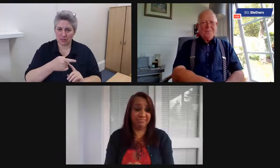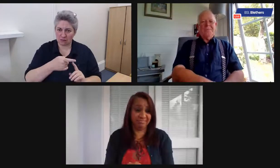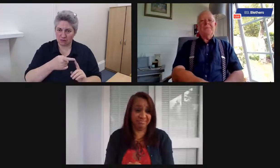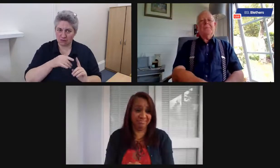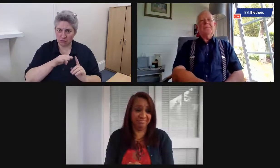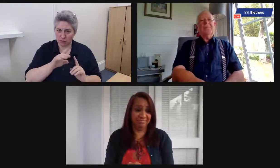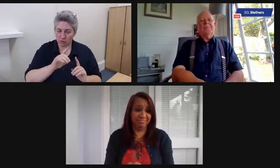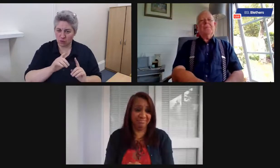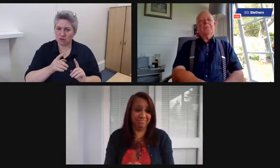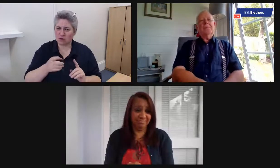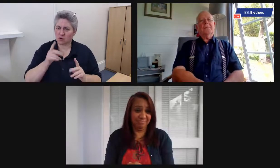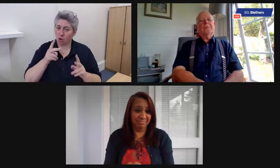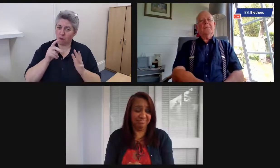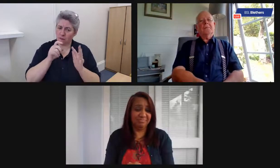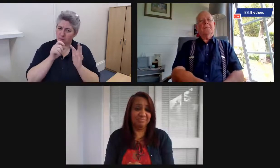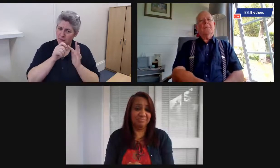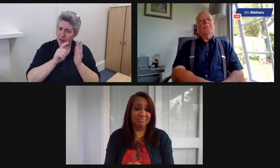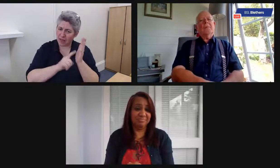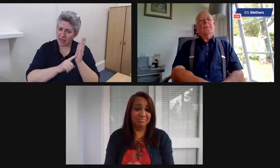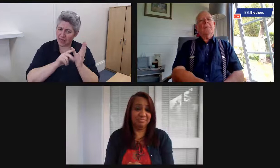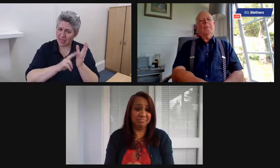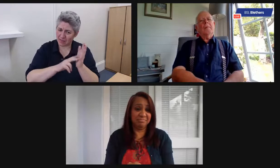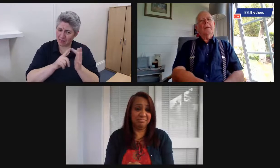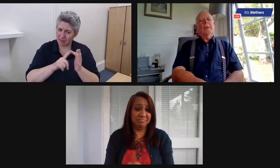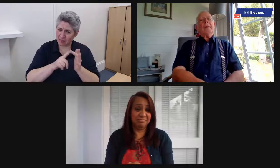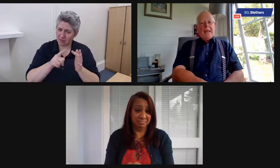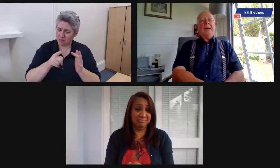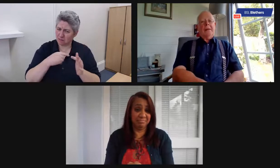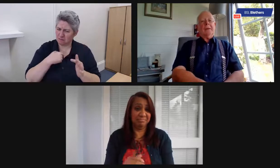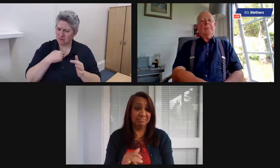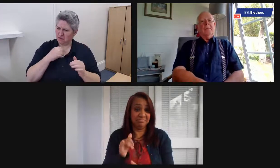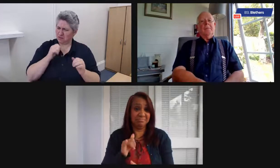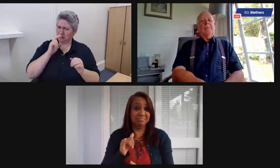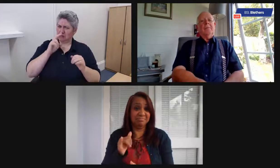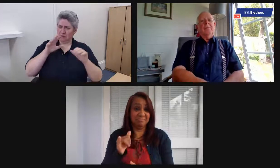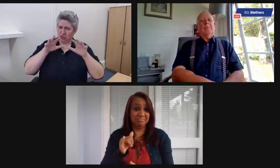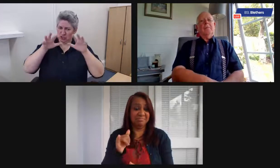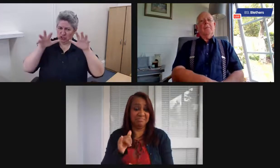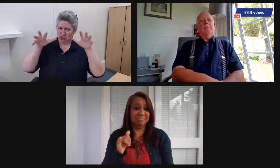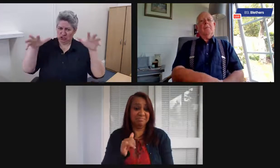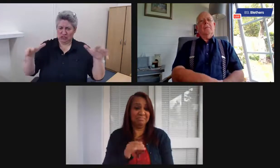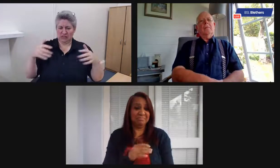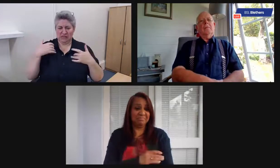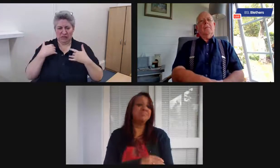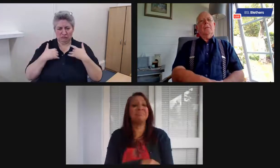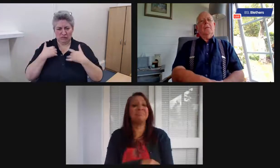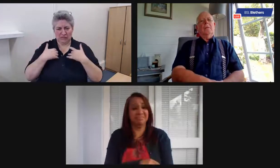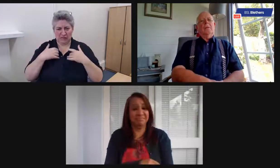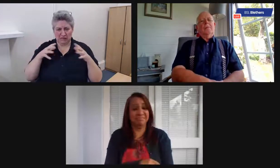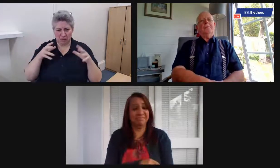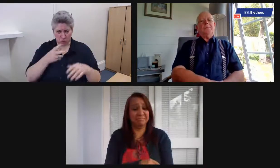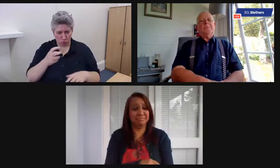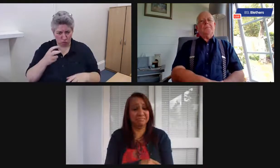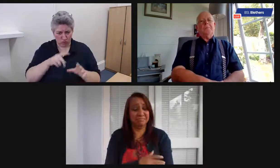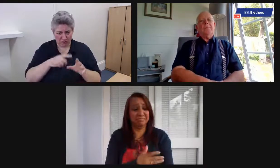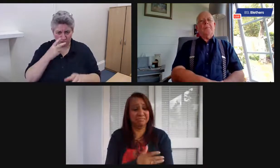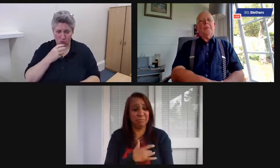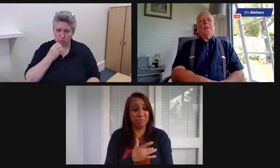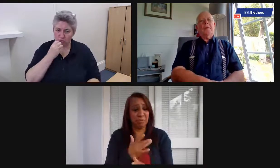course, because with things changing, yeah. Oh, that's interesting. But it's just literally called a